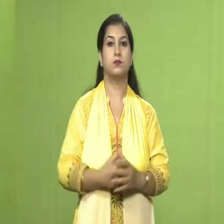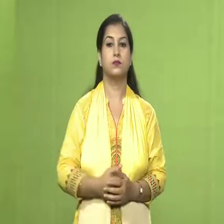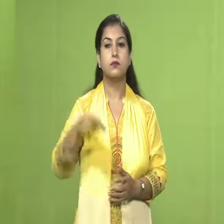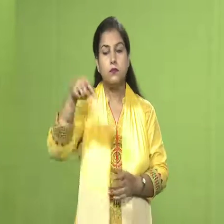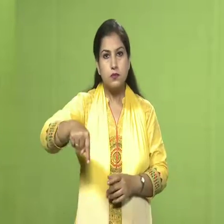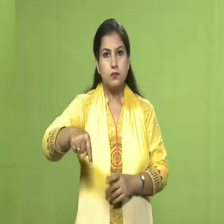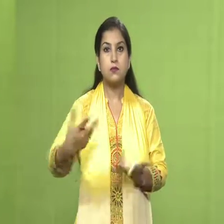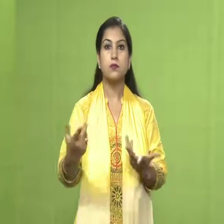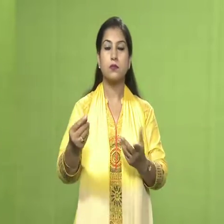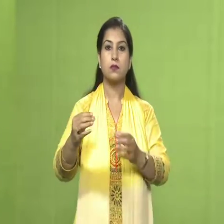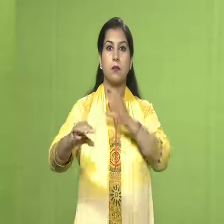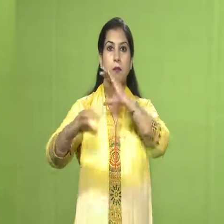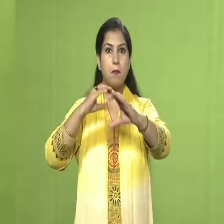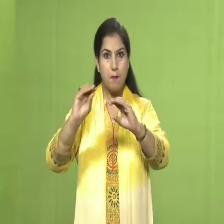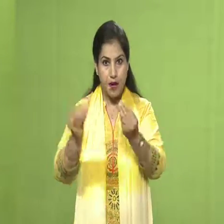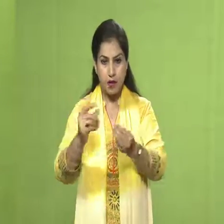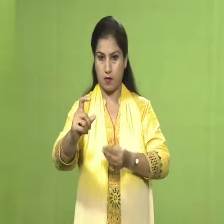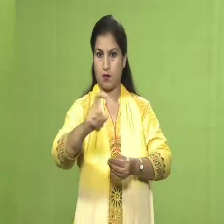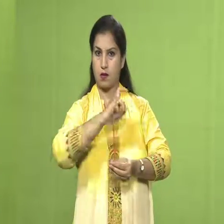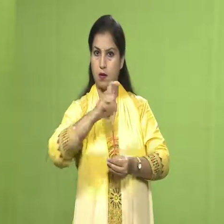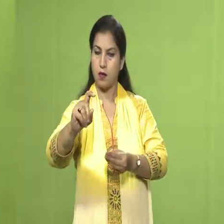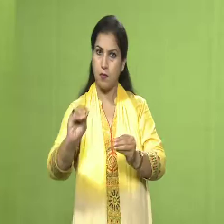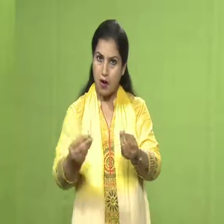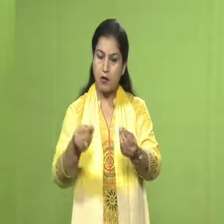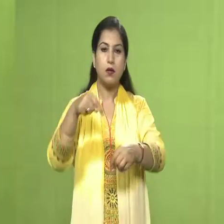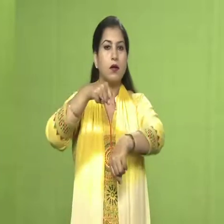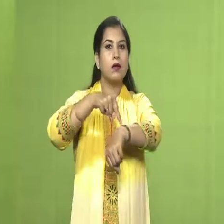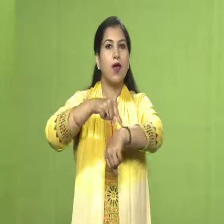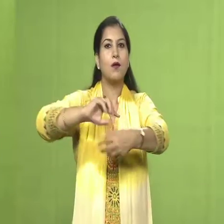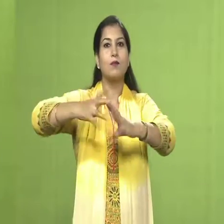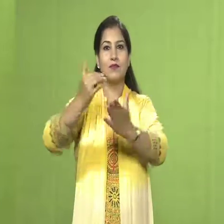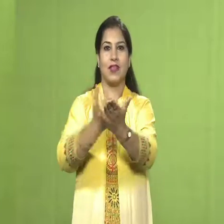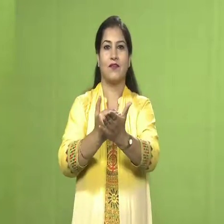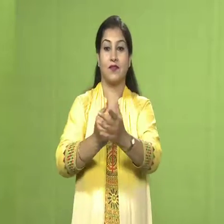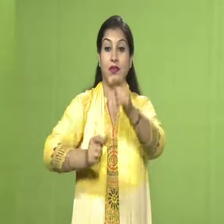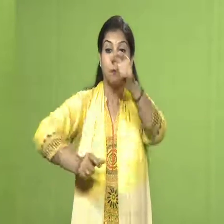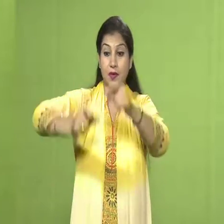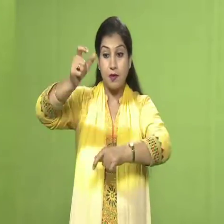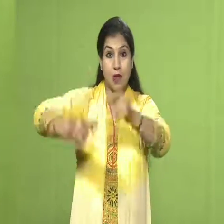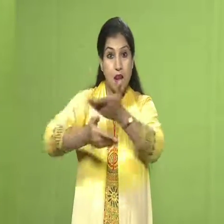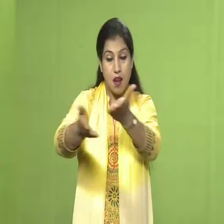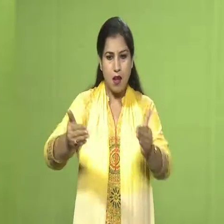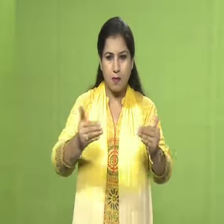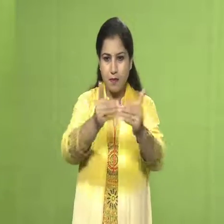This saved a lot of time and also increased the contact between people of different European